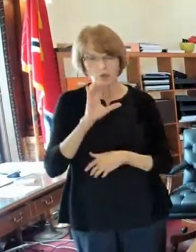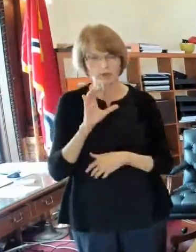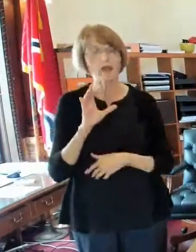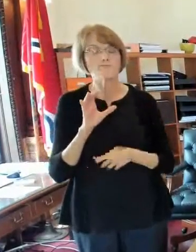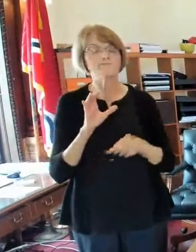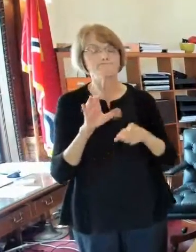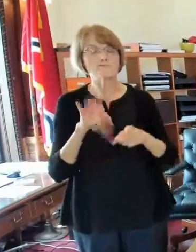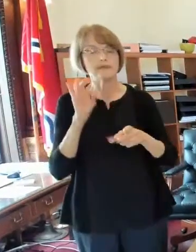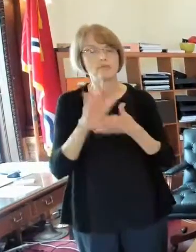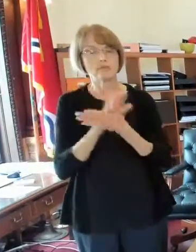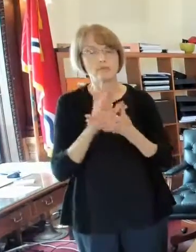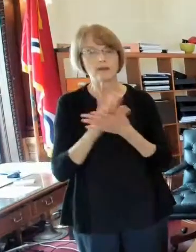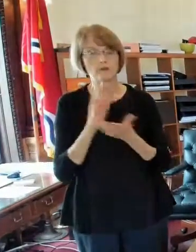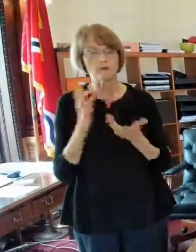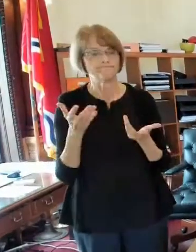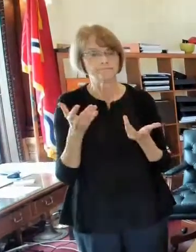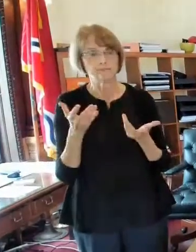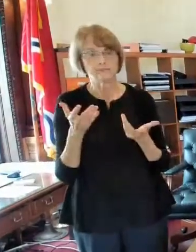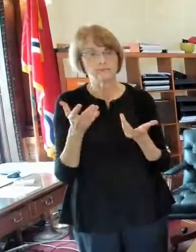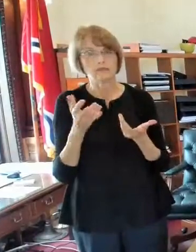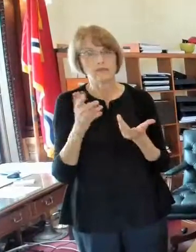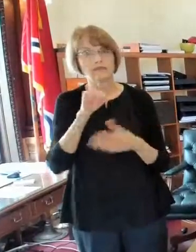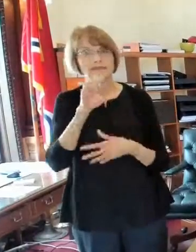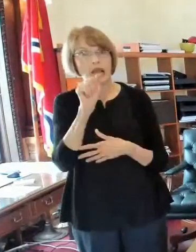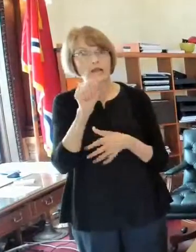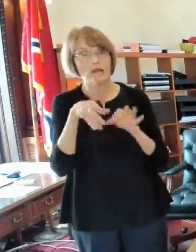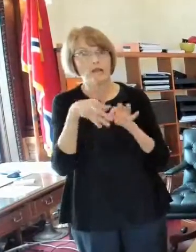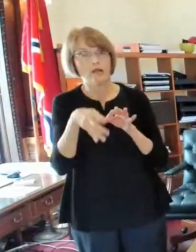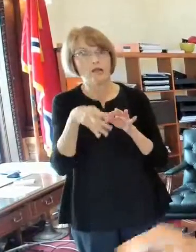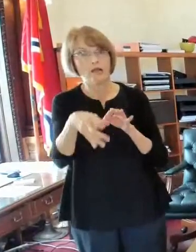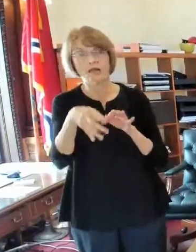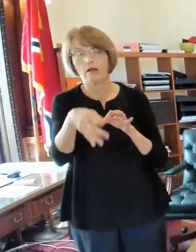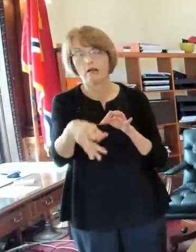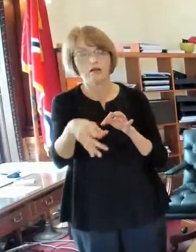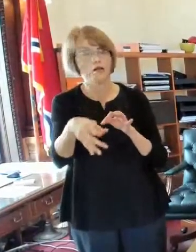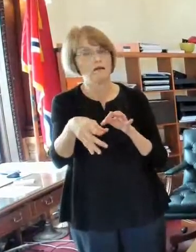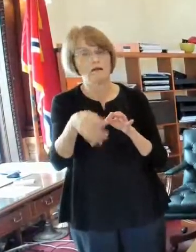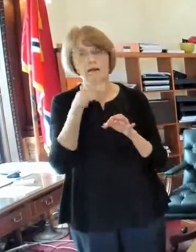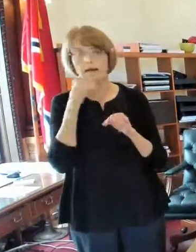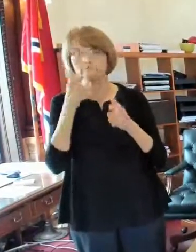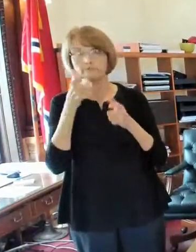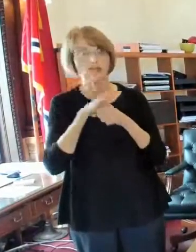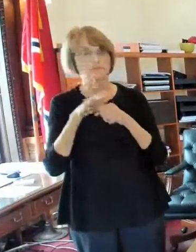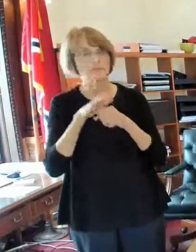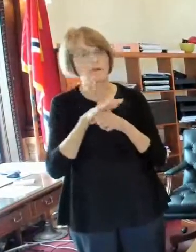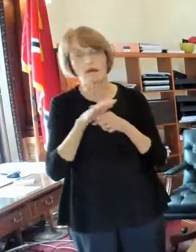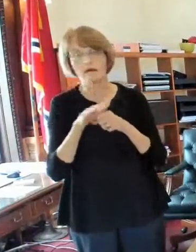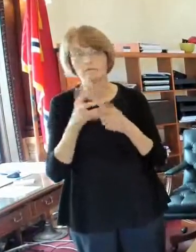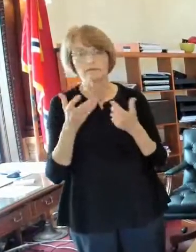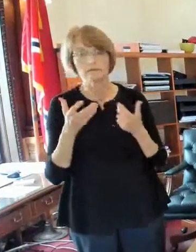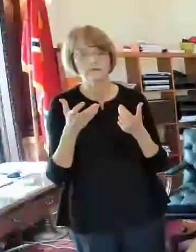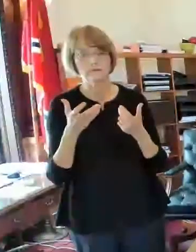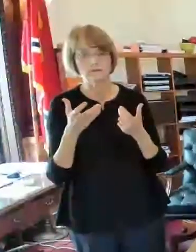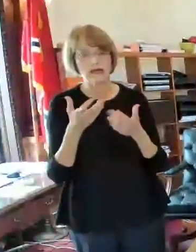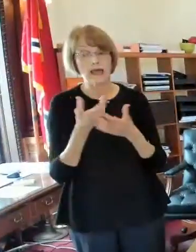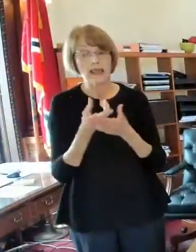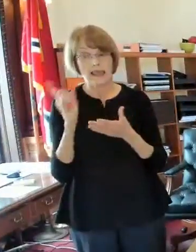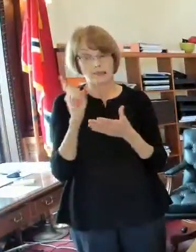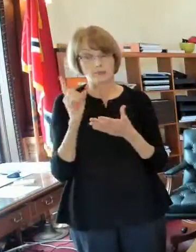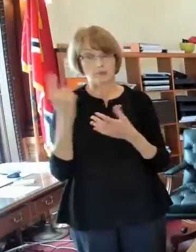just aren't getting the data back as quickly as we hoped. One day last